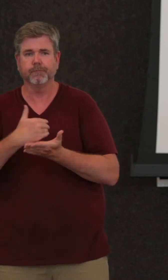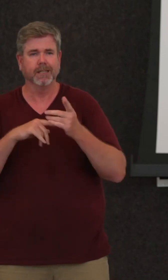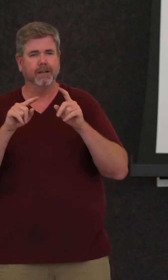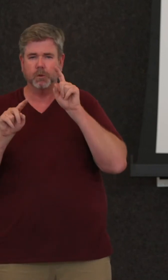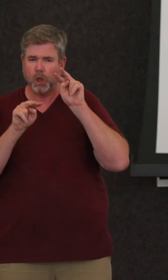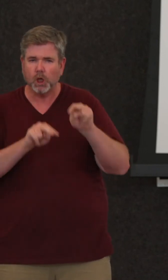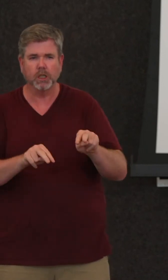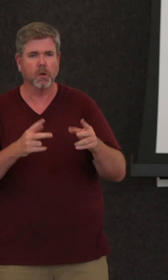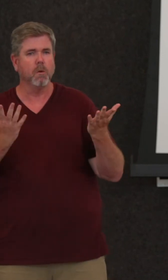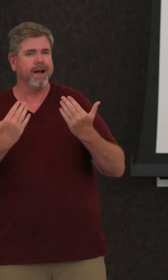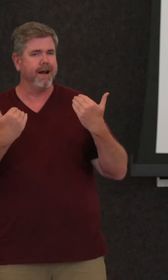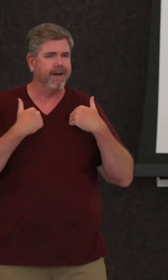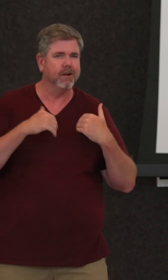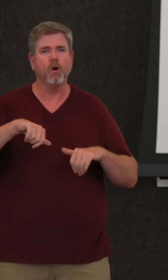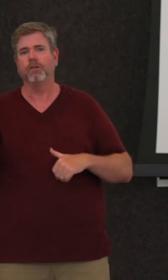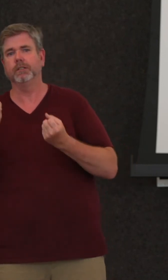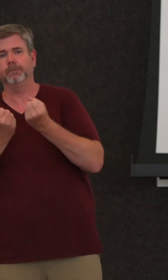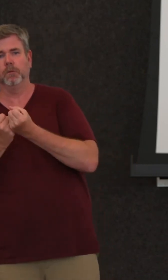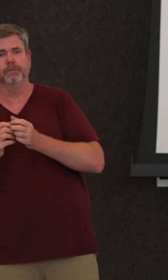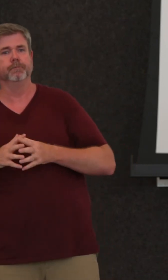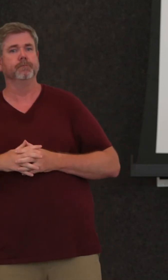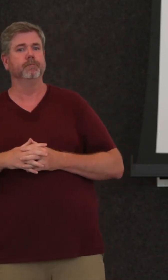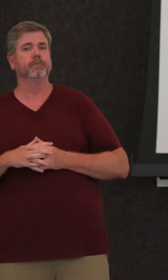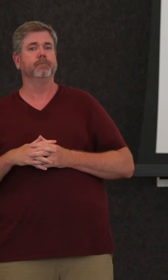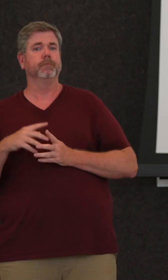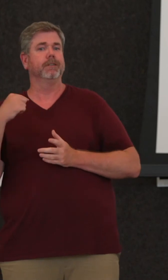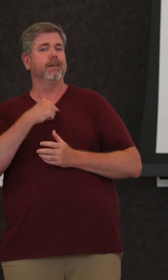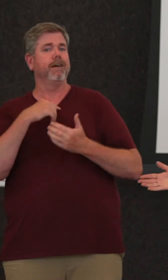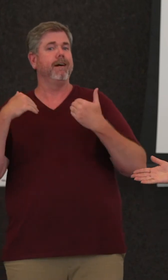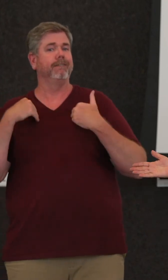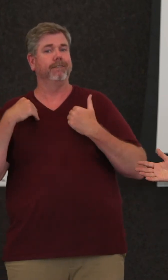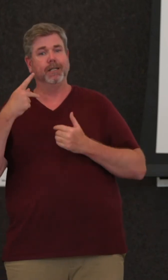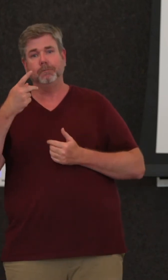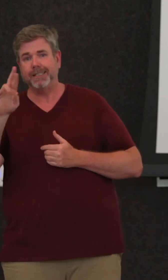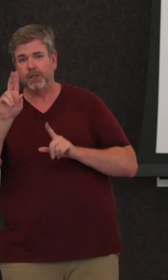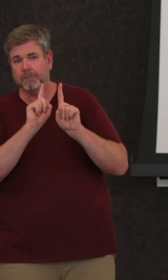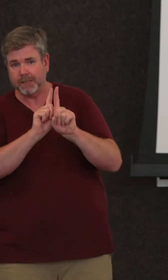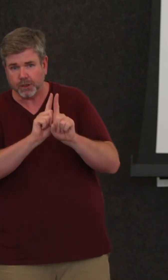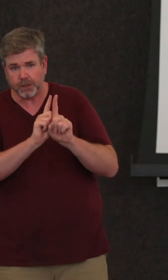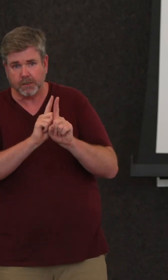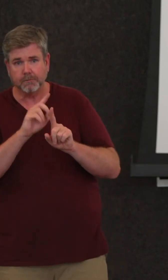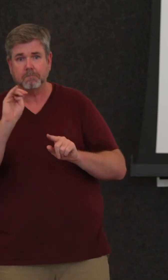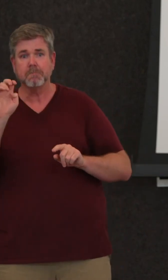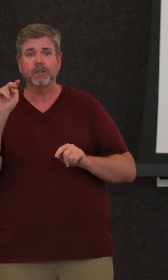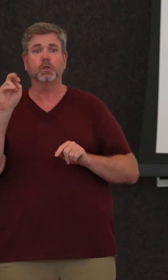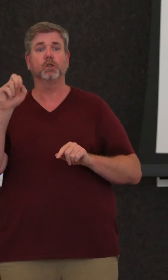have a peer mentor, we have a child adolescent psychiatrist. As a matter of fact, Dr. Ali Al-Krashi is